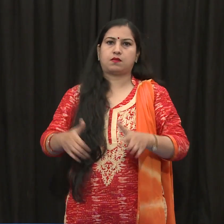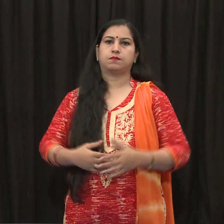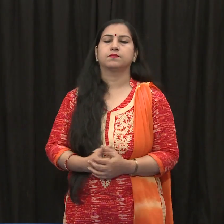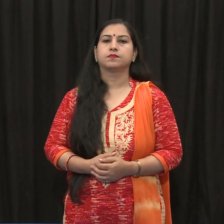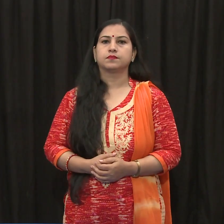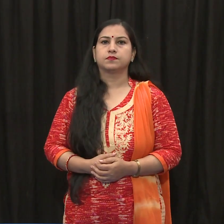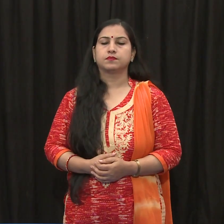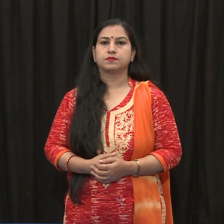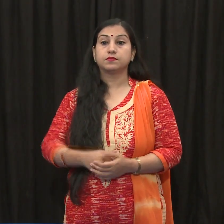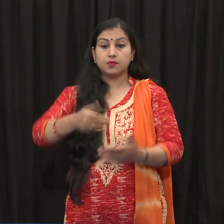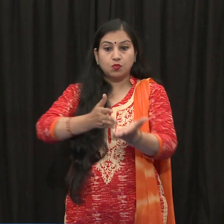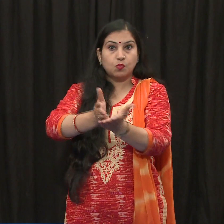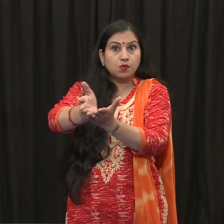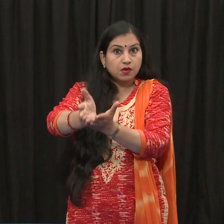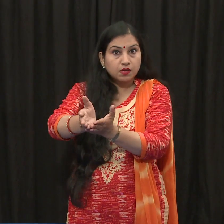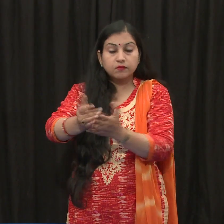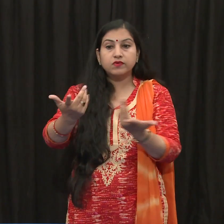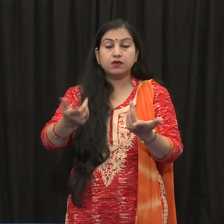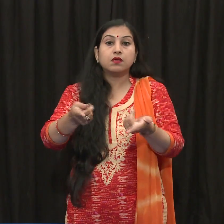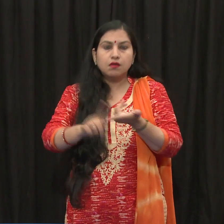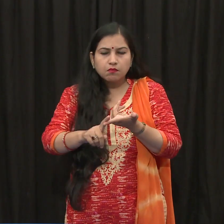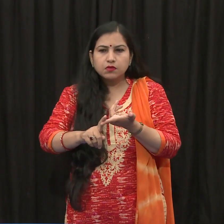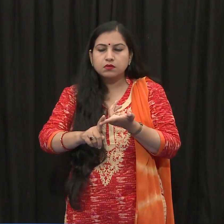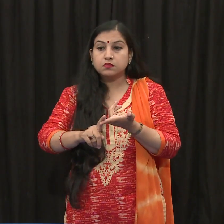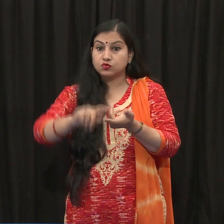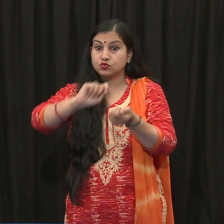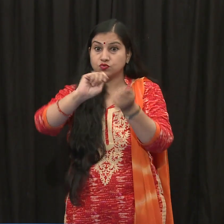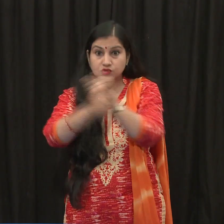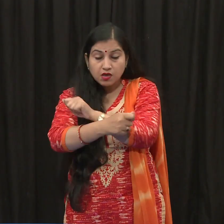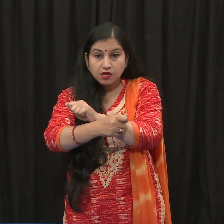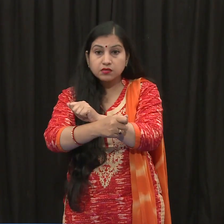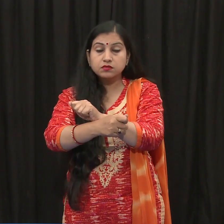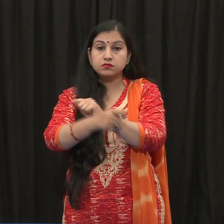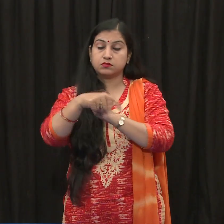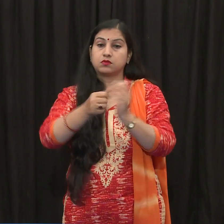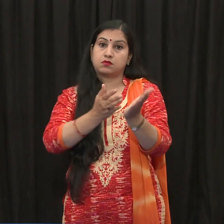The procedure to amend the Constitution is difficult.